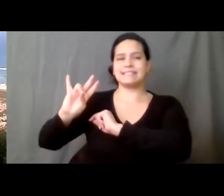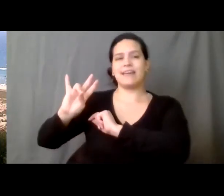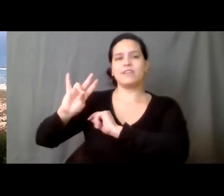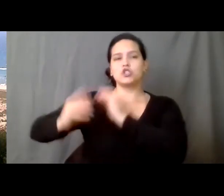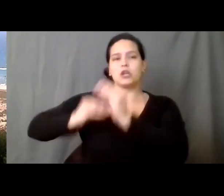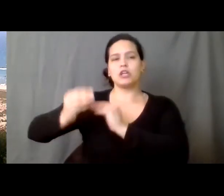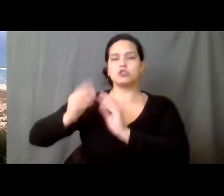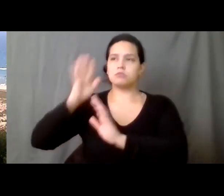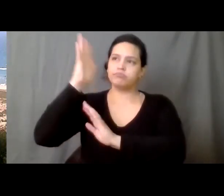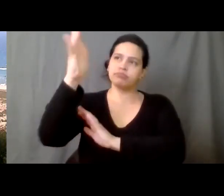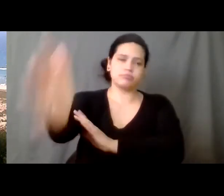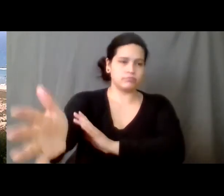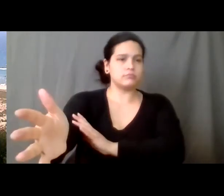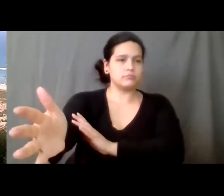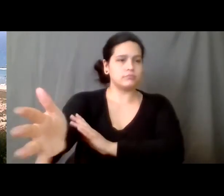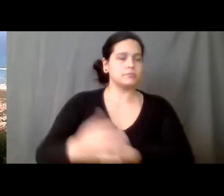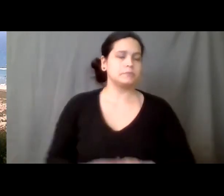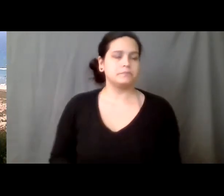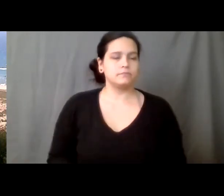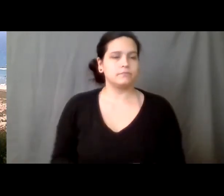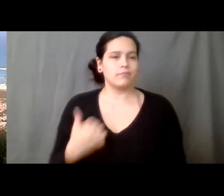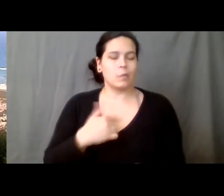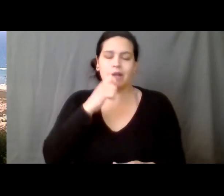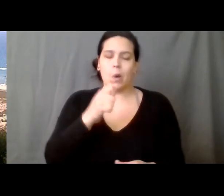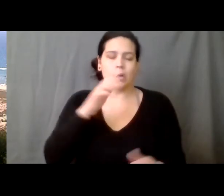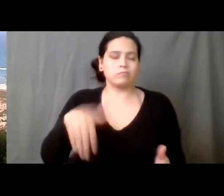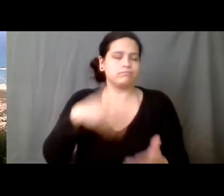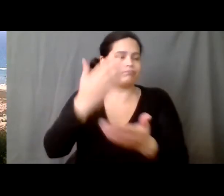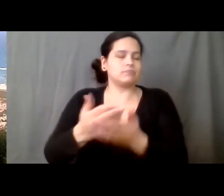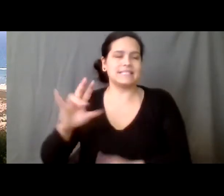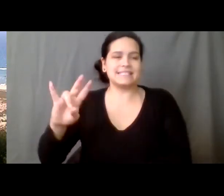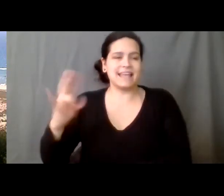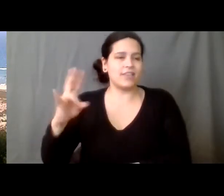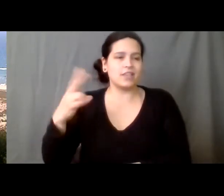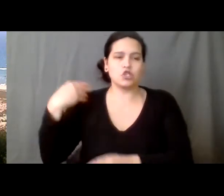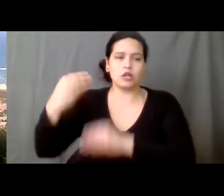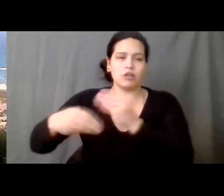coming after us. But we don't get to that seventh generation after us